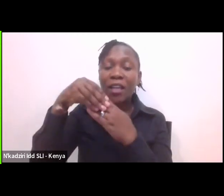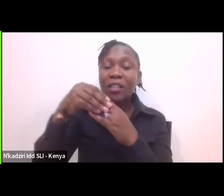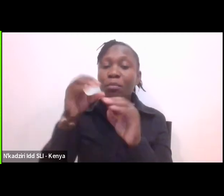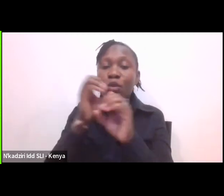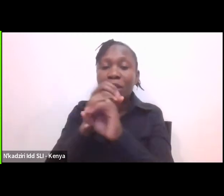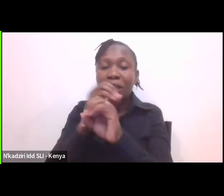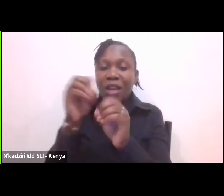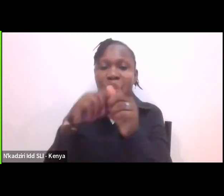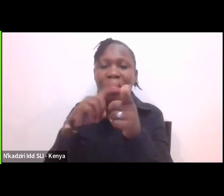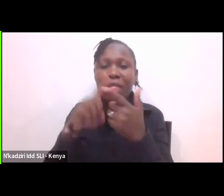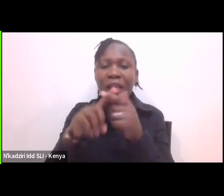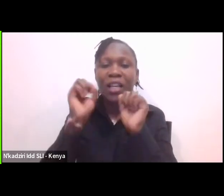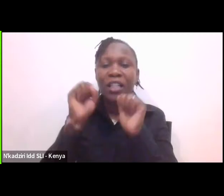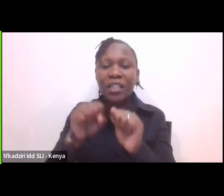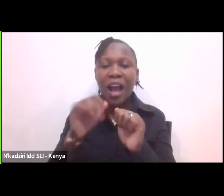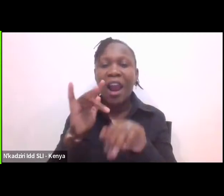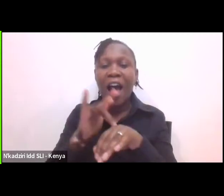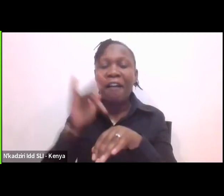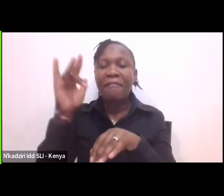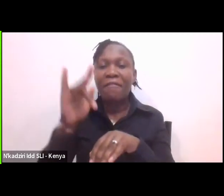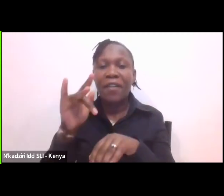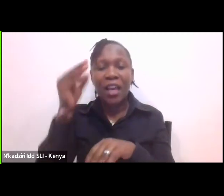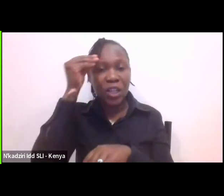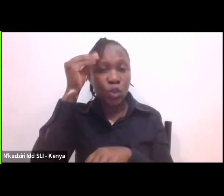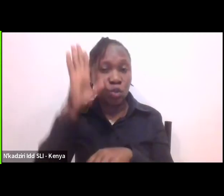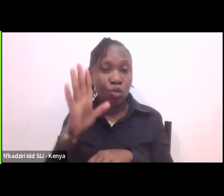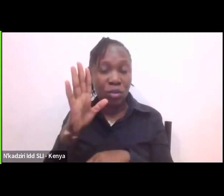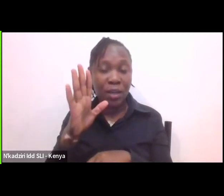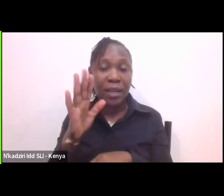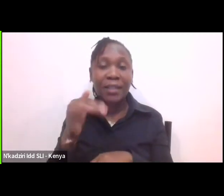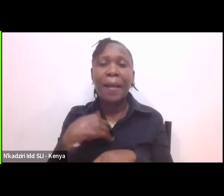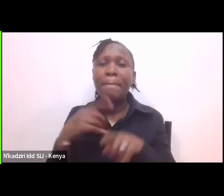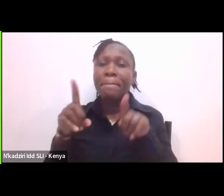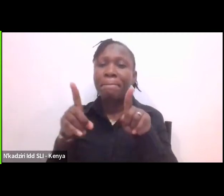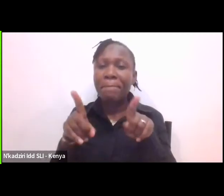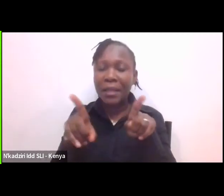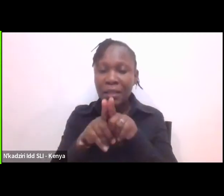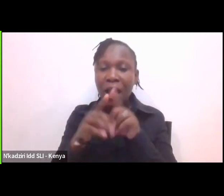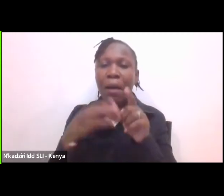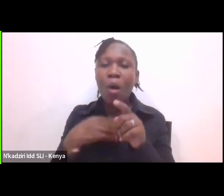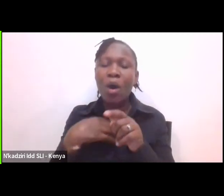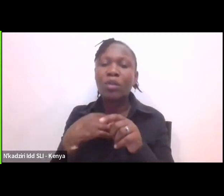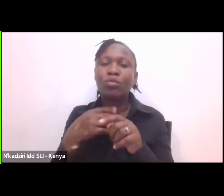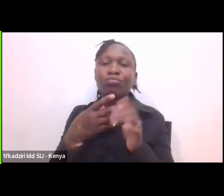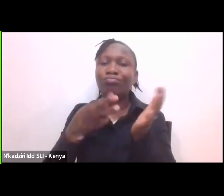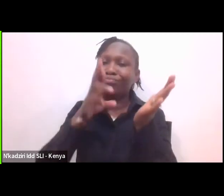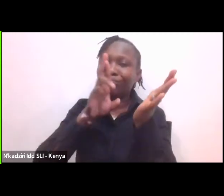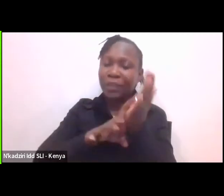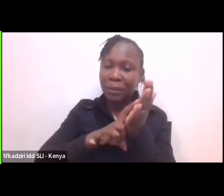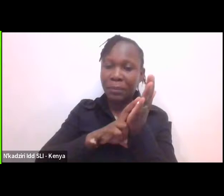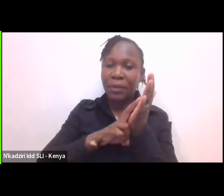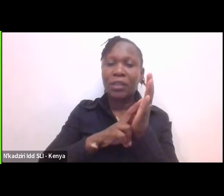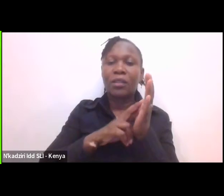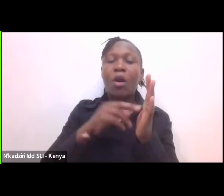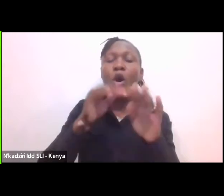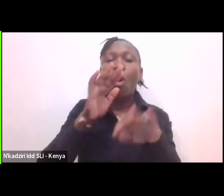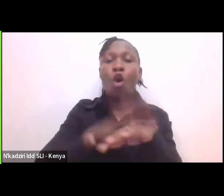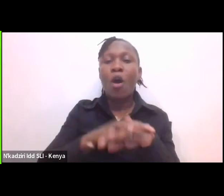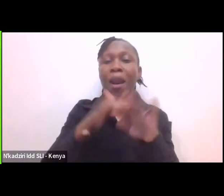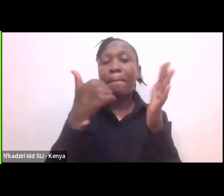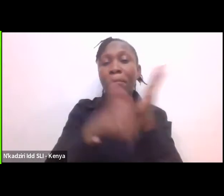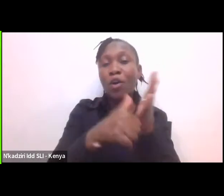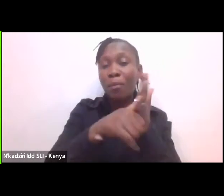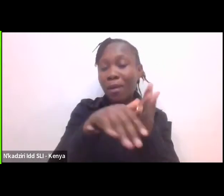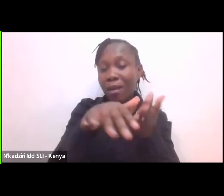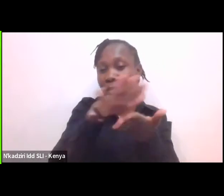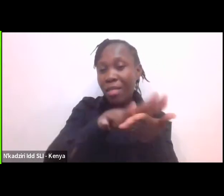students. And I want to speak strongly, but pragmatically against that. And